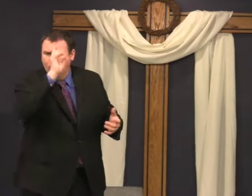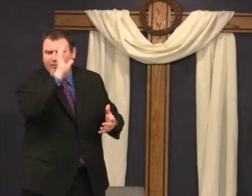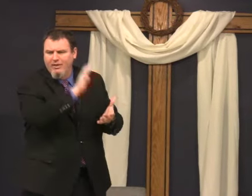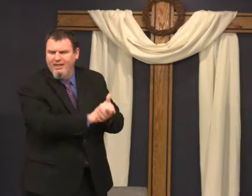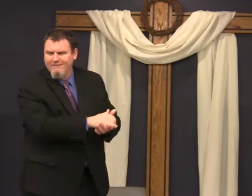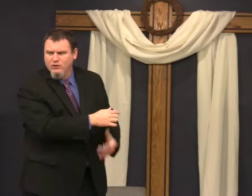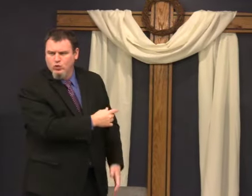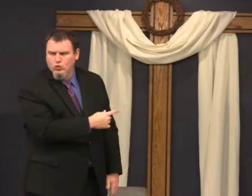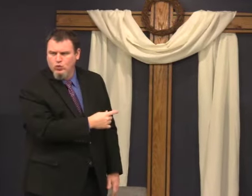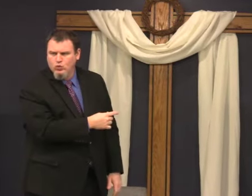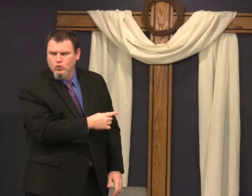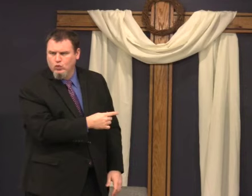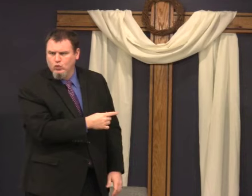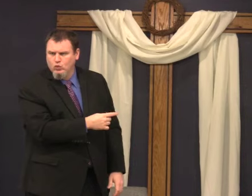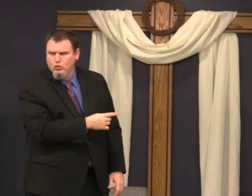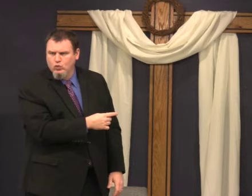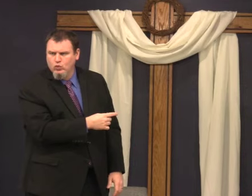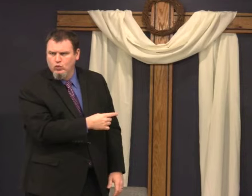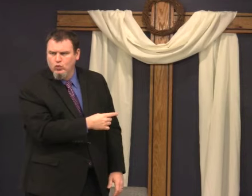Why should we believe you?